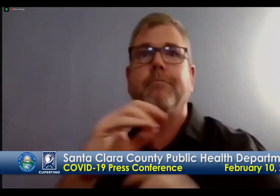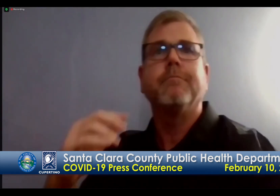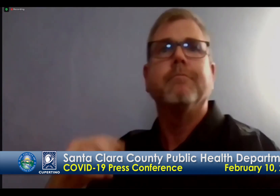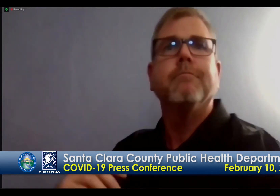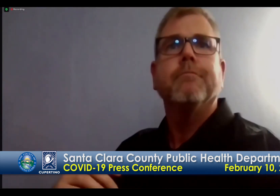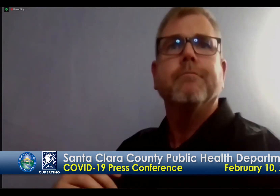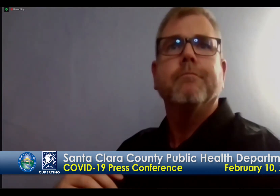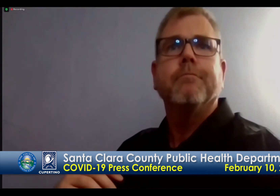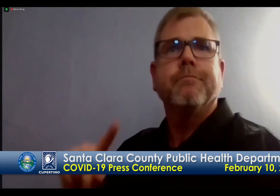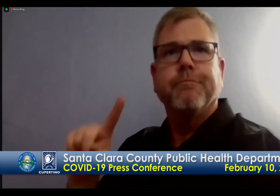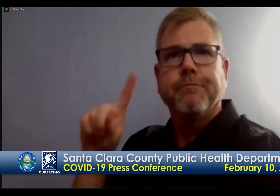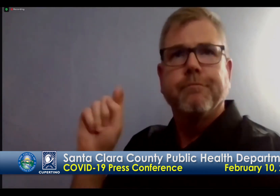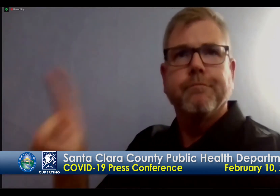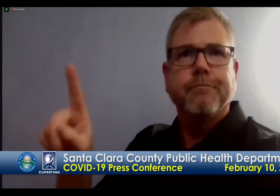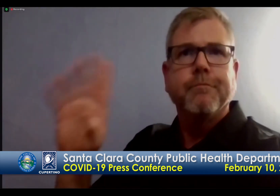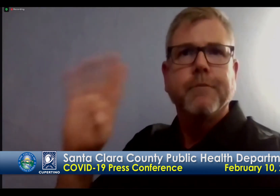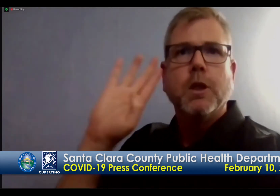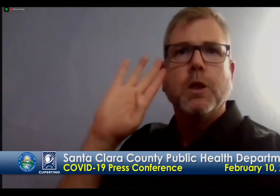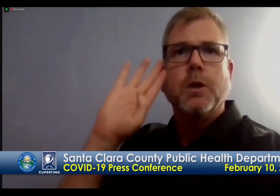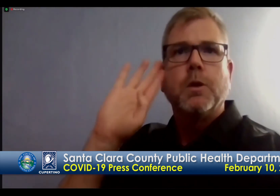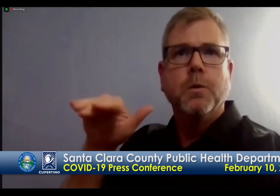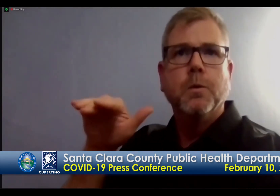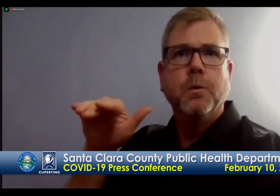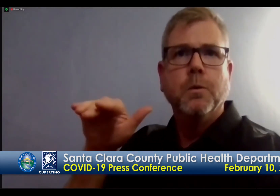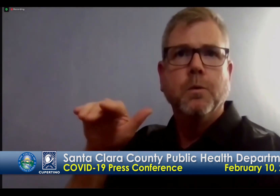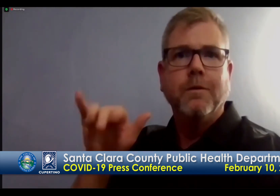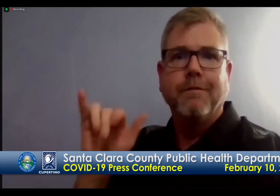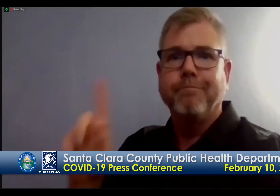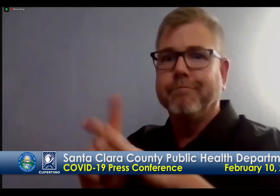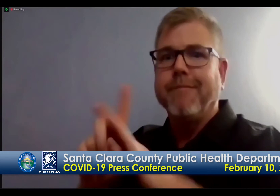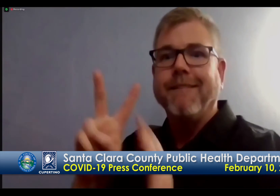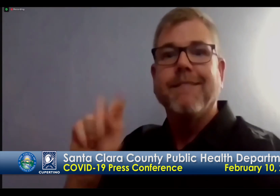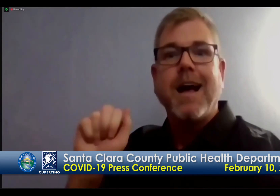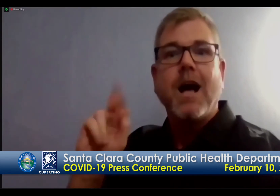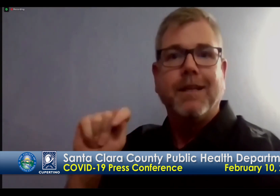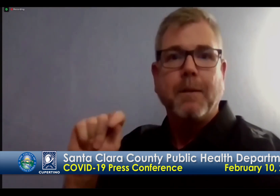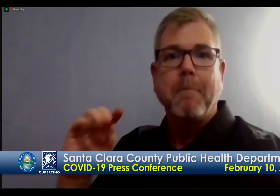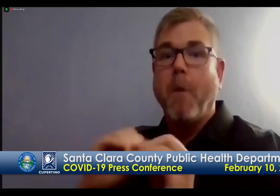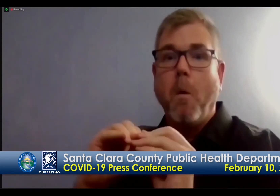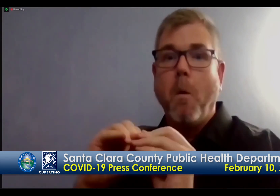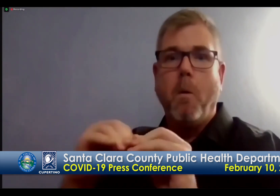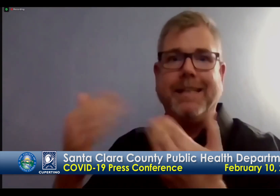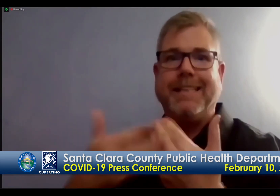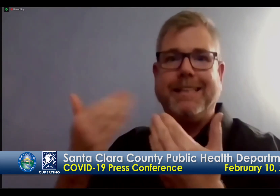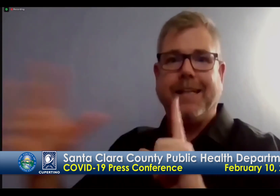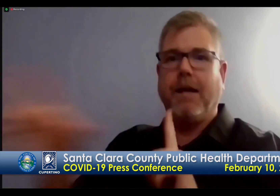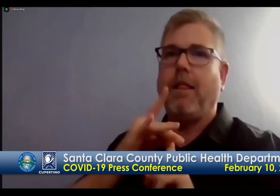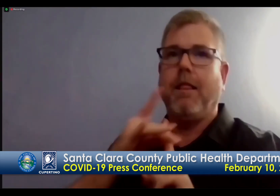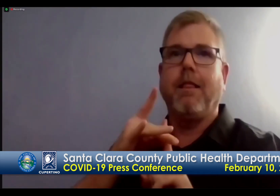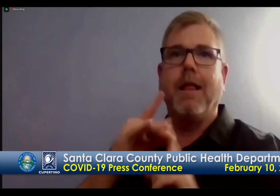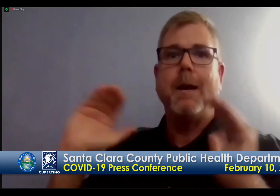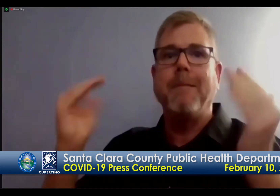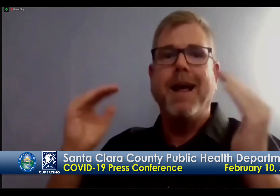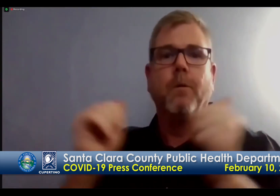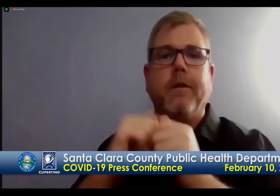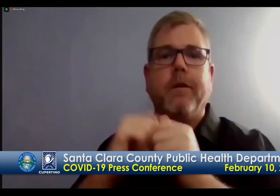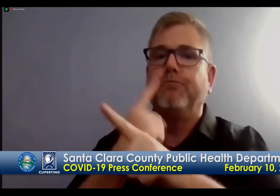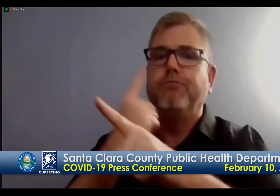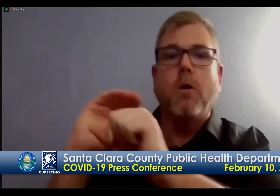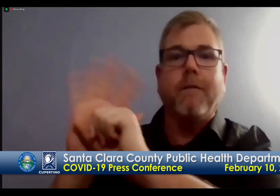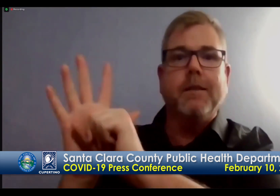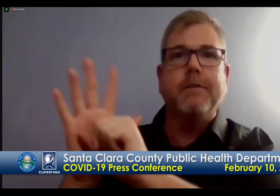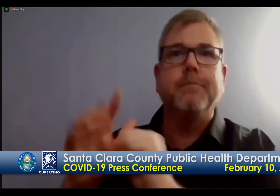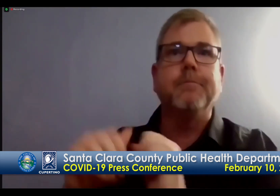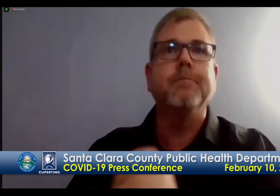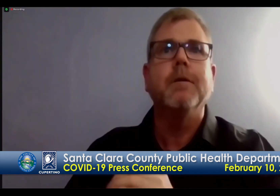more contagious than the original COVID. How so, and what is expected with the vaccine